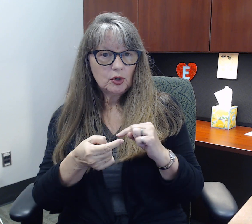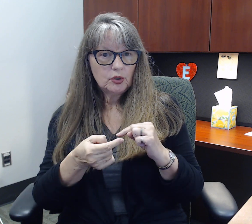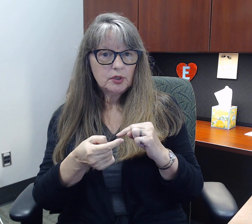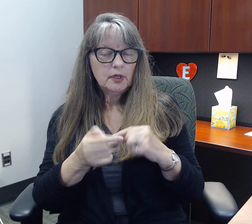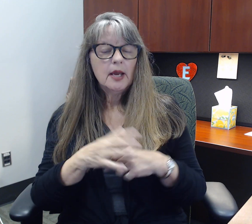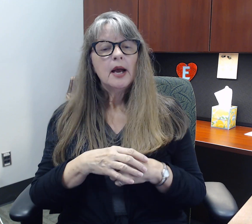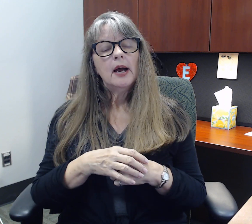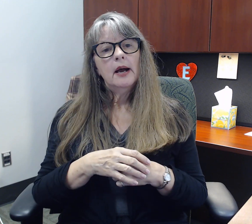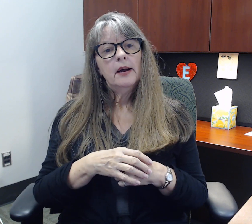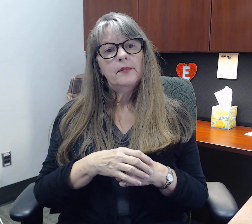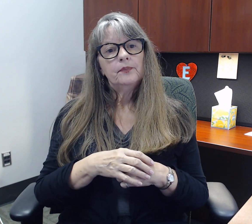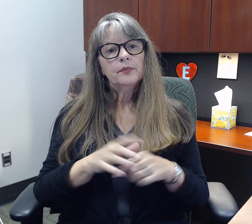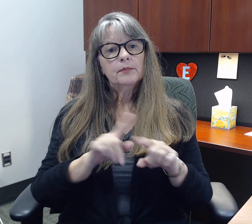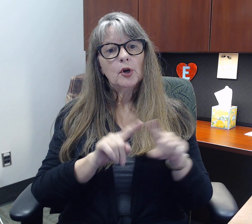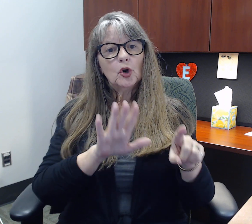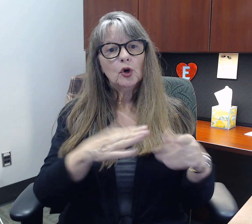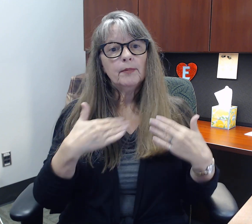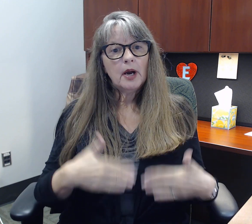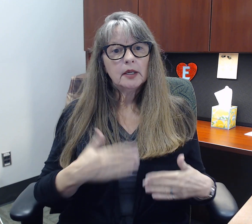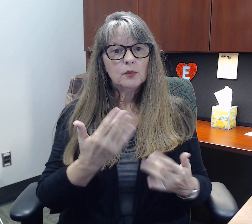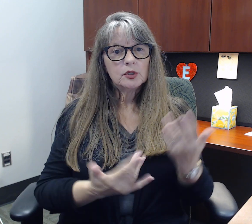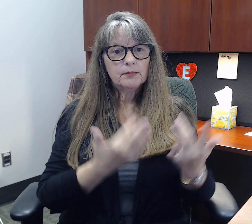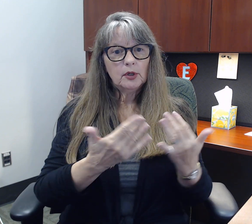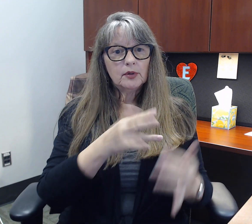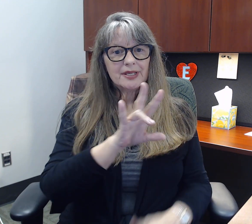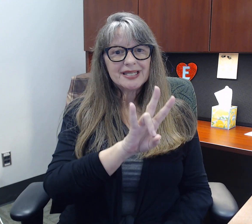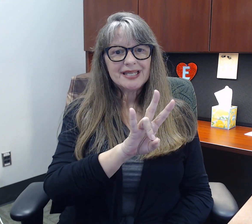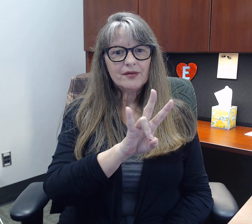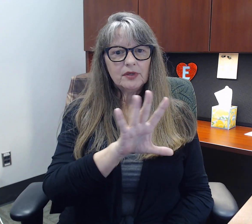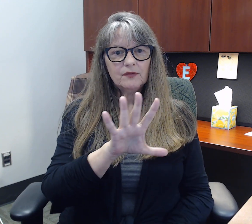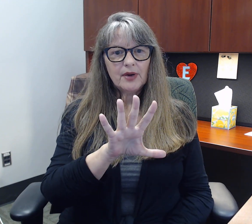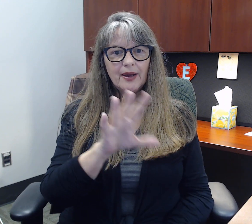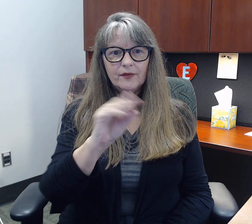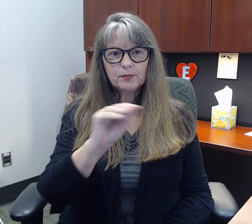hurt, but her body was burned 75%.